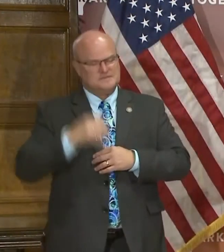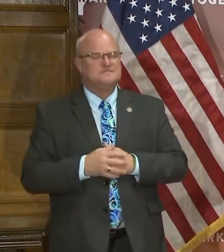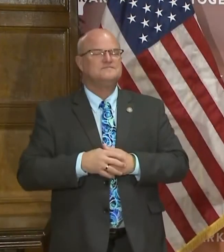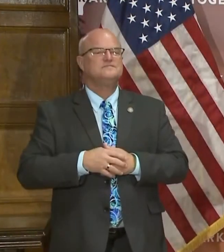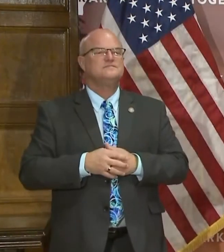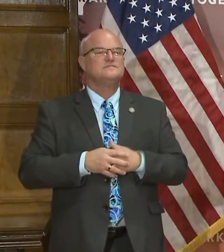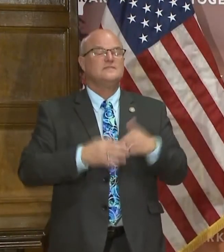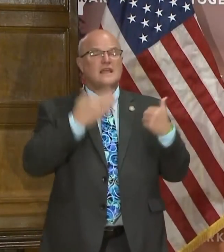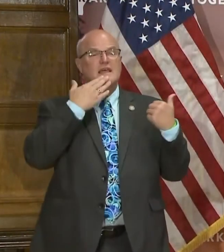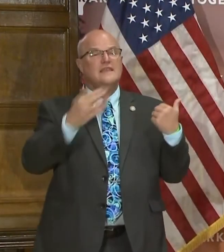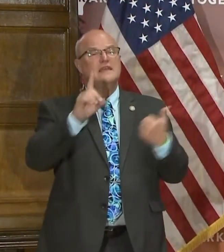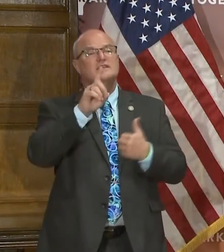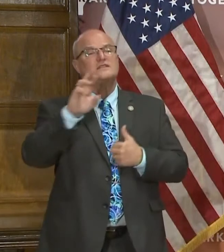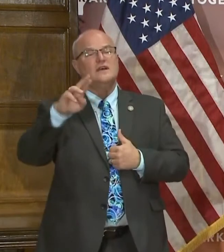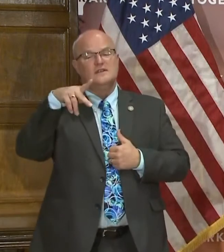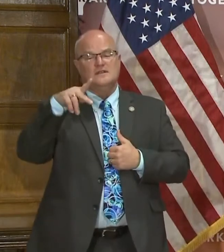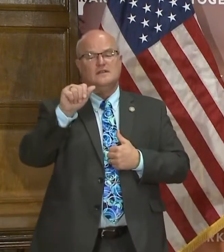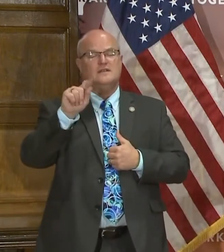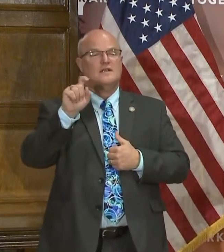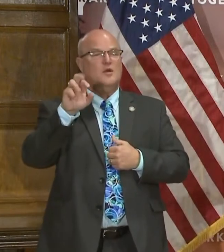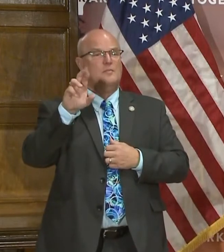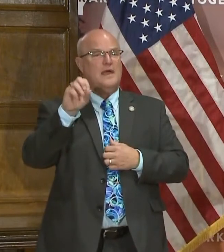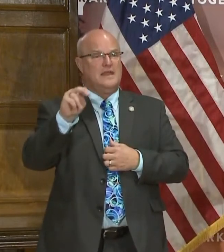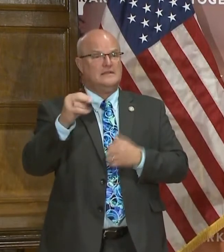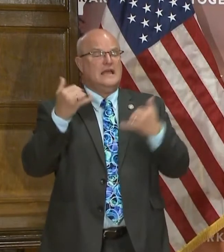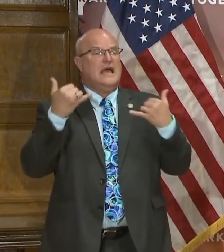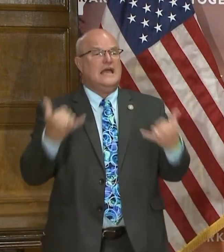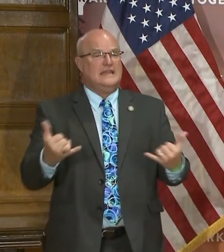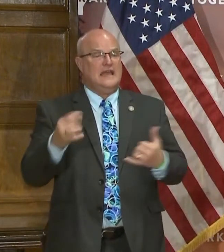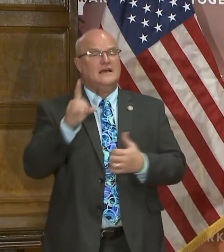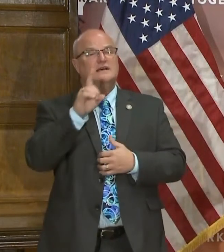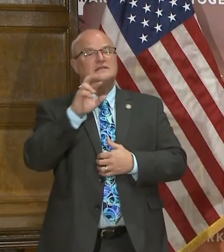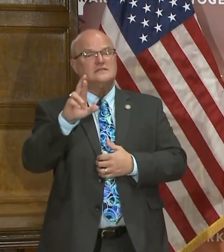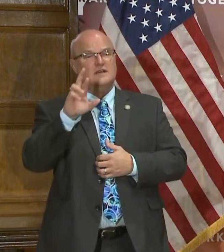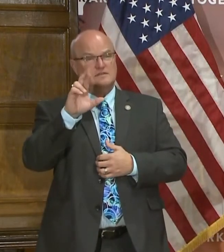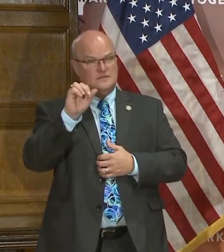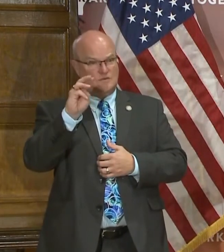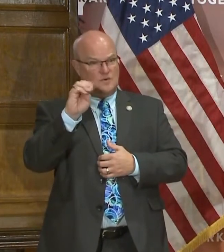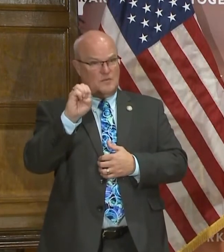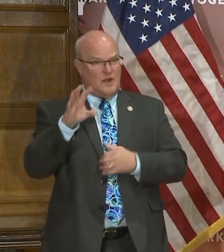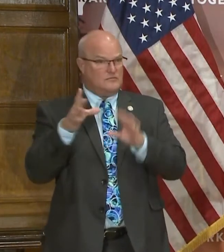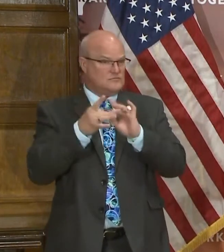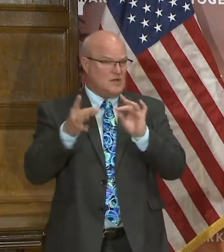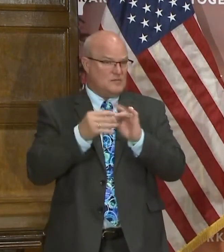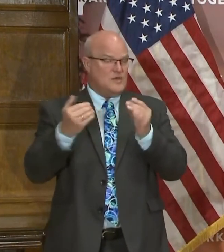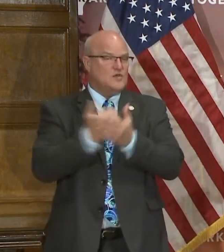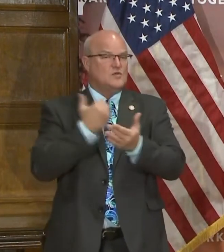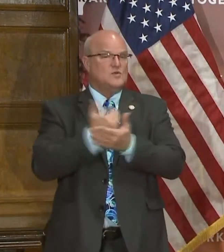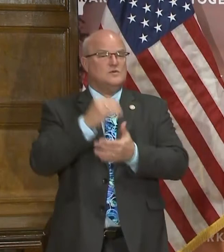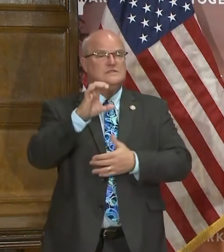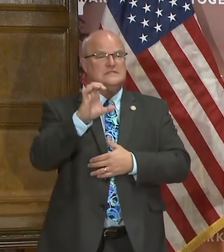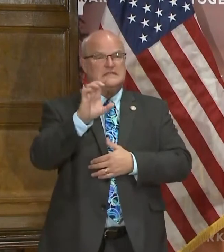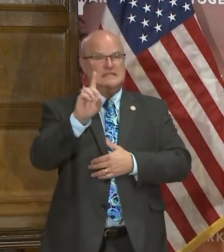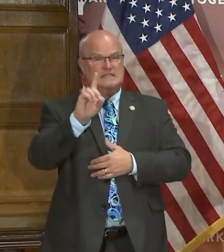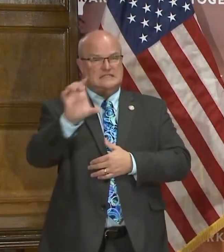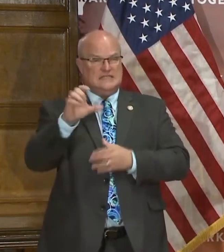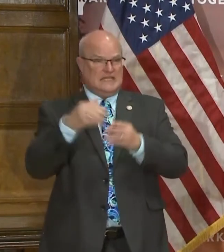Dr. Patterson, and that's a good lead-in to the comments of Dr. Romero in terms of the new CDC